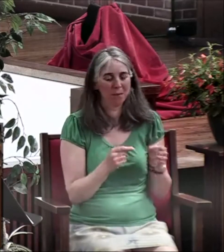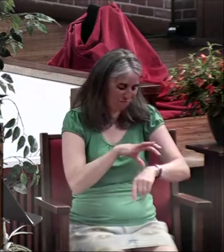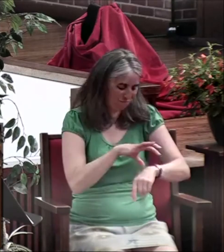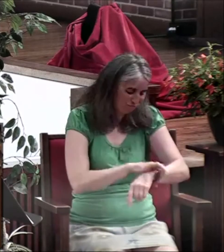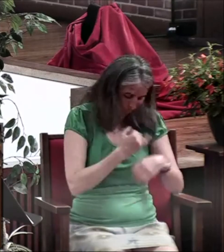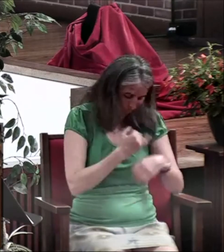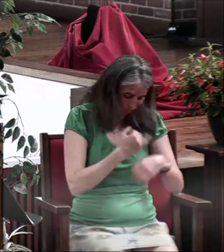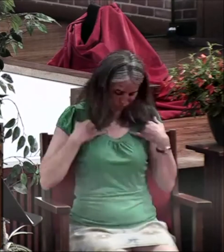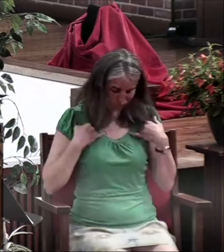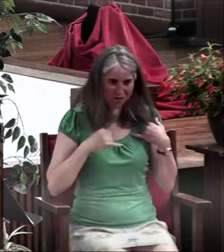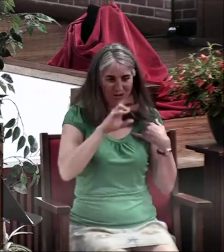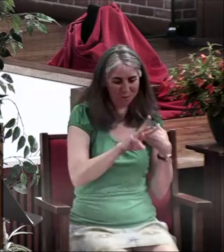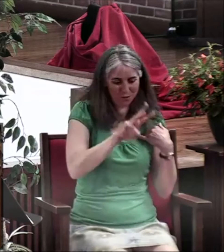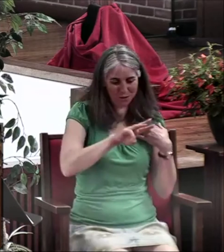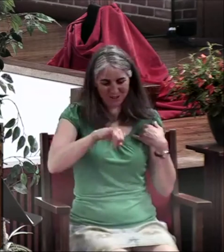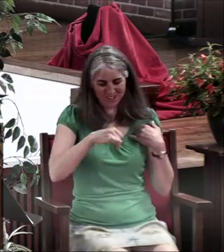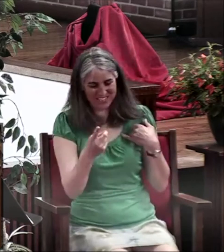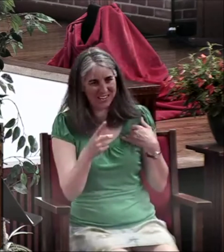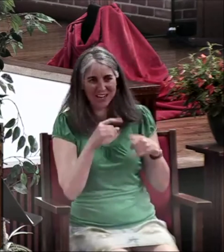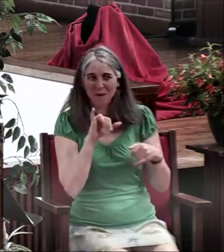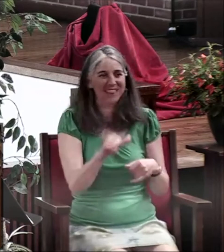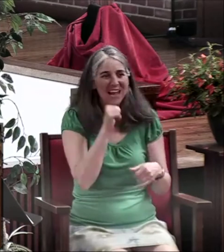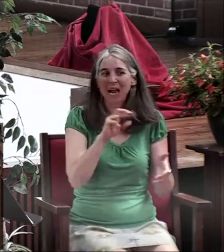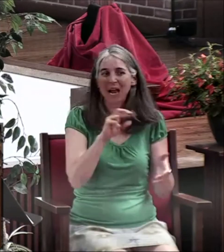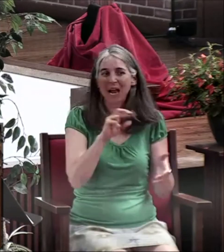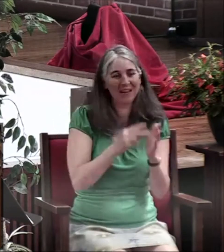necklaces and all this sort of stuff, but that isn't Christianity.